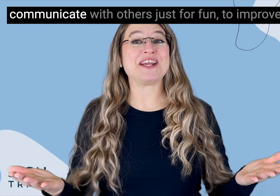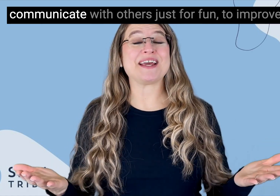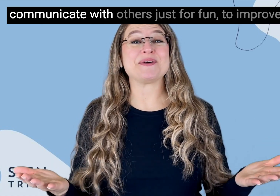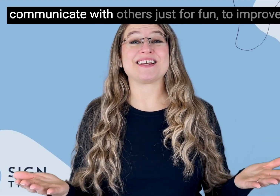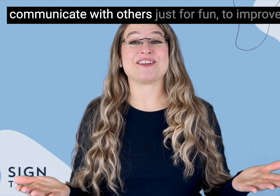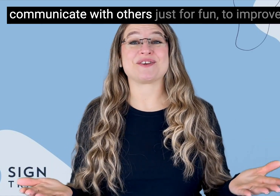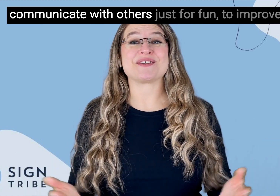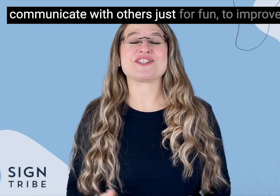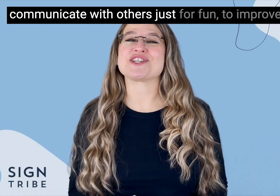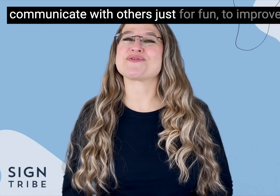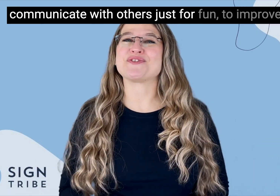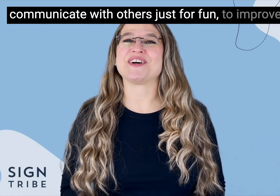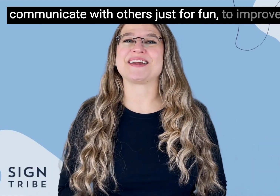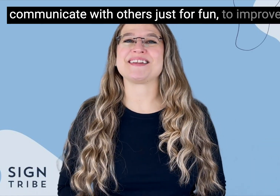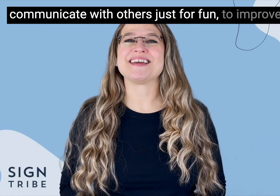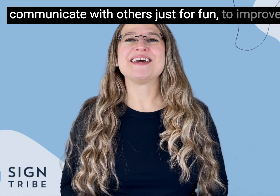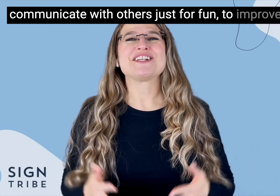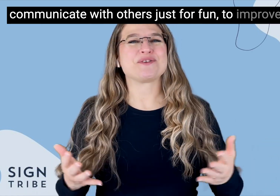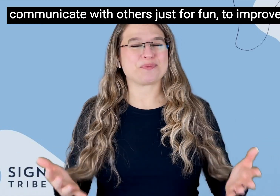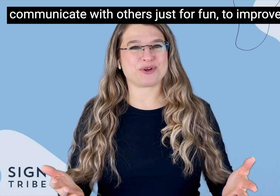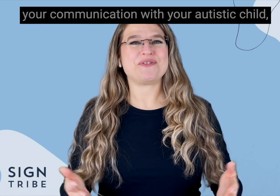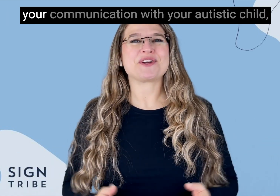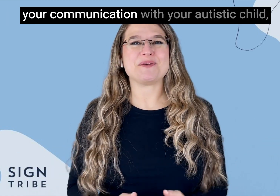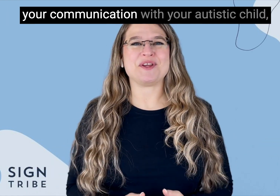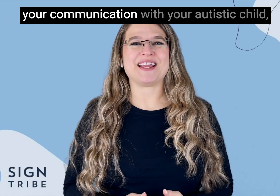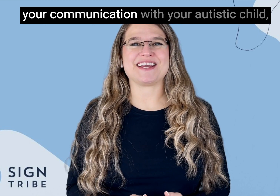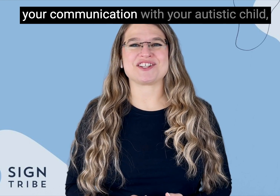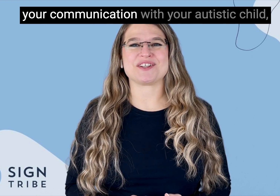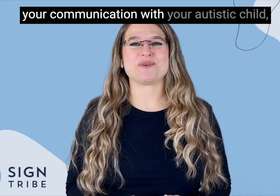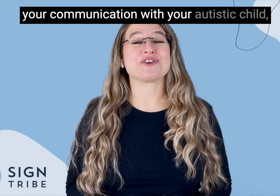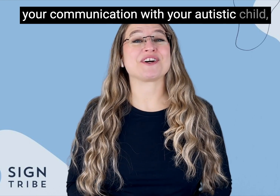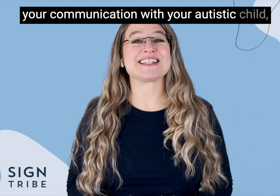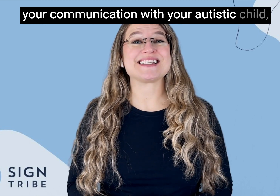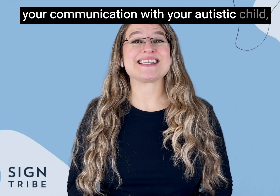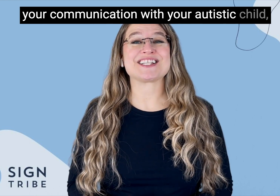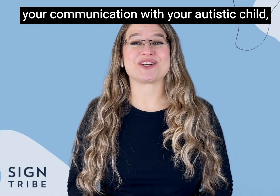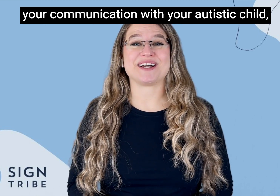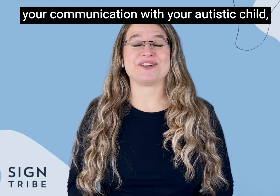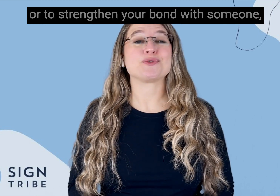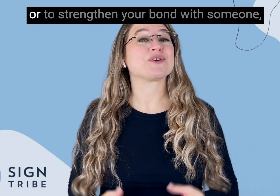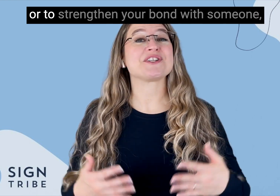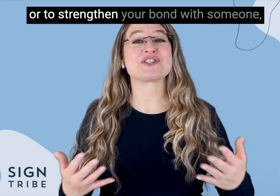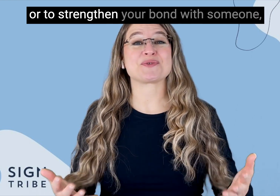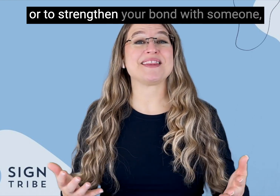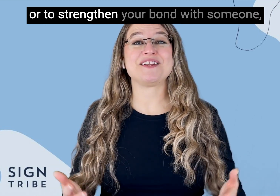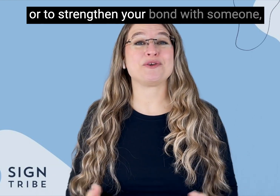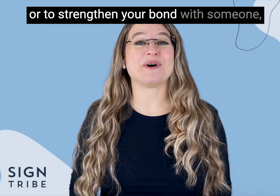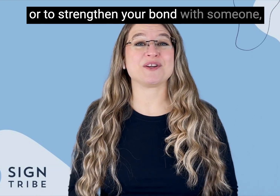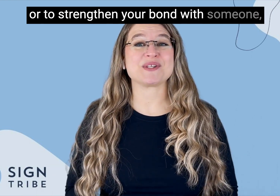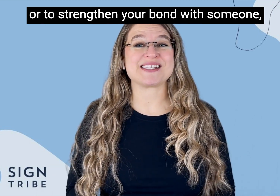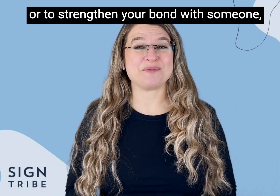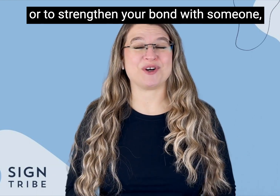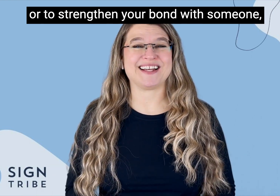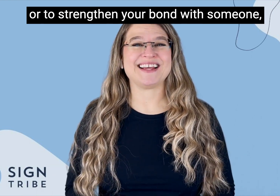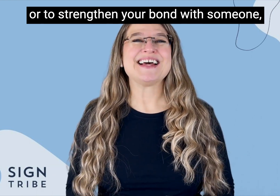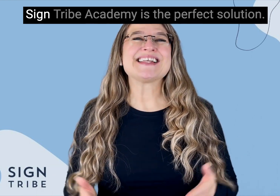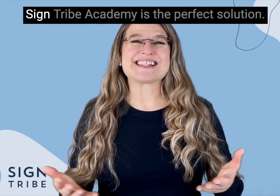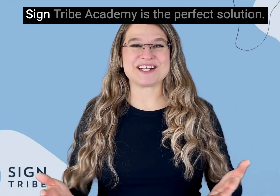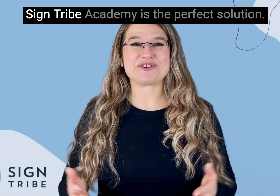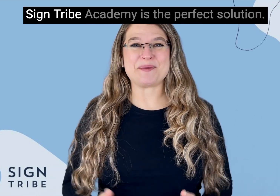with others just for fun, to improve your communication with your autistic child, or to strengthen your bond with someone, Sign Tribe